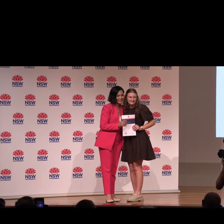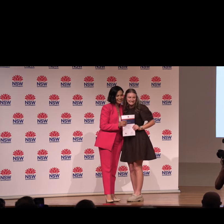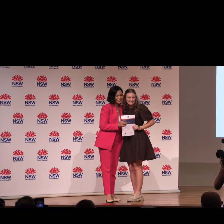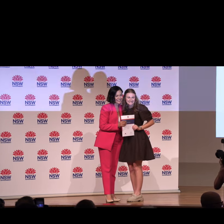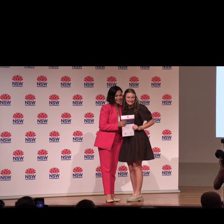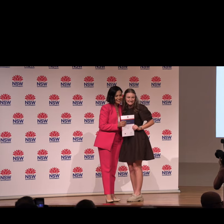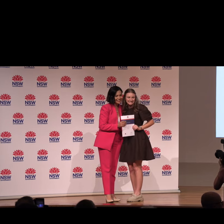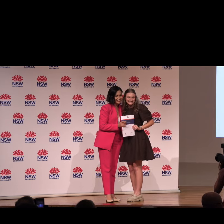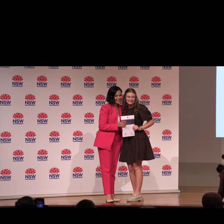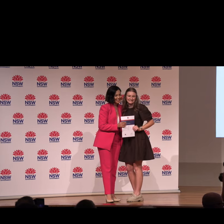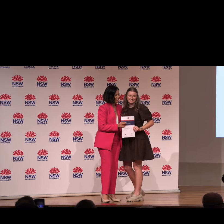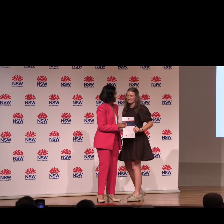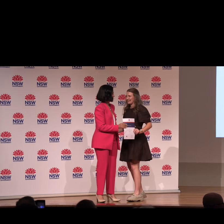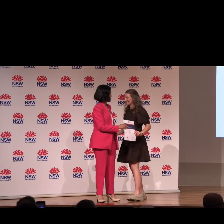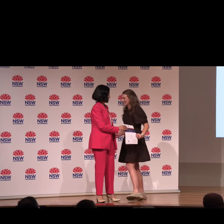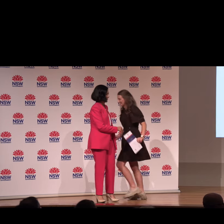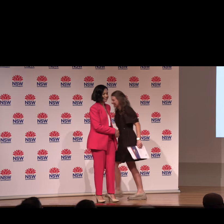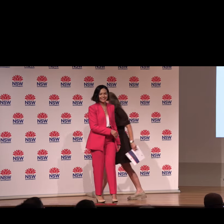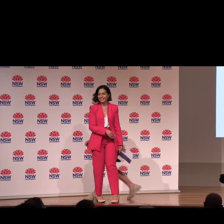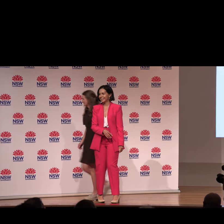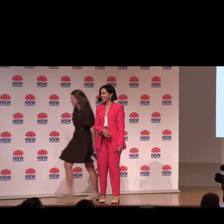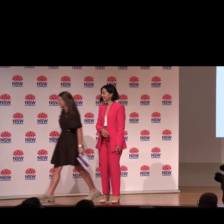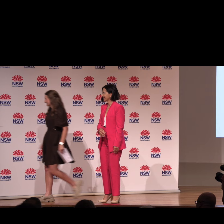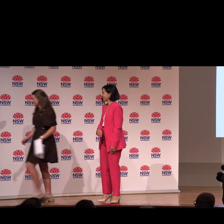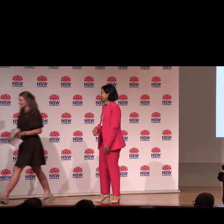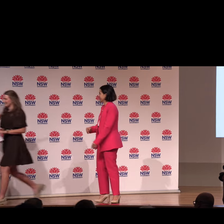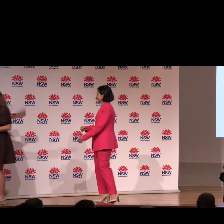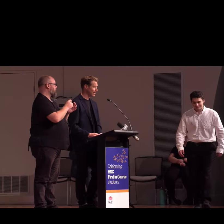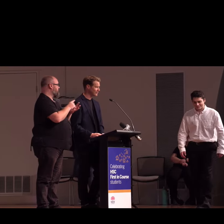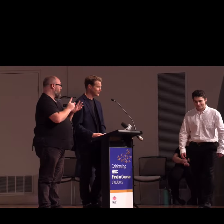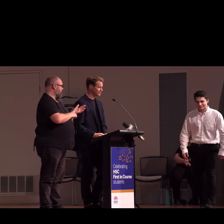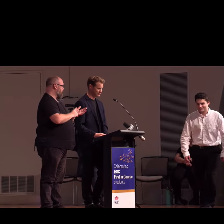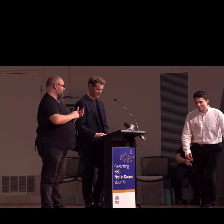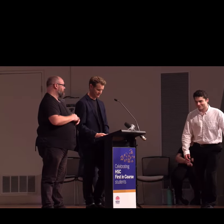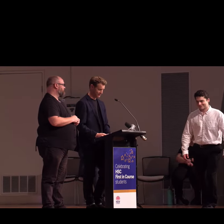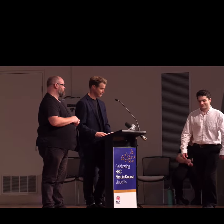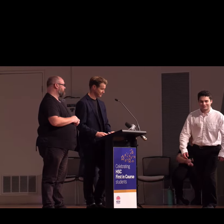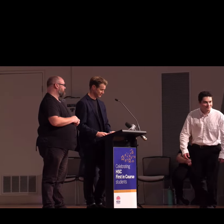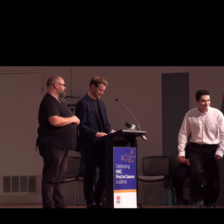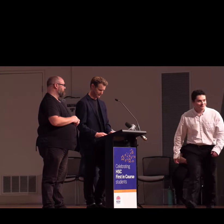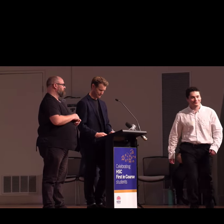In food technology, Equal First goes to Jack Bell, Chatswood High School.